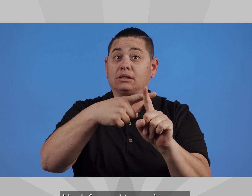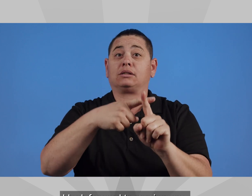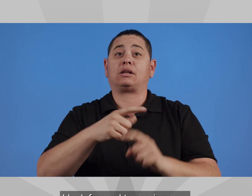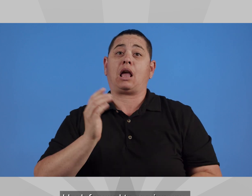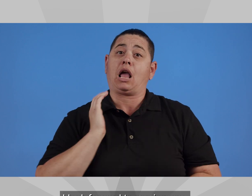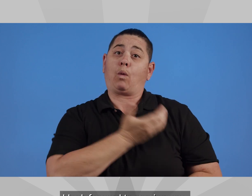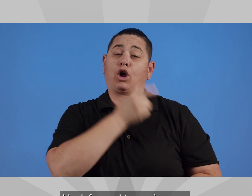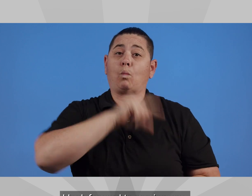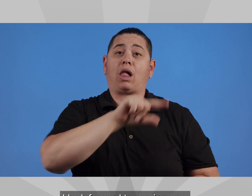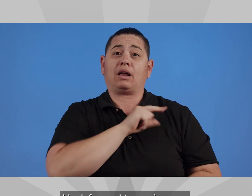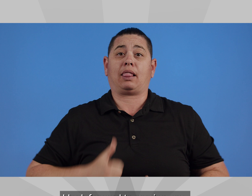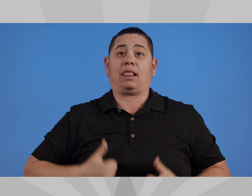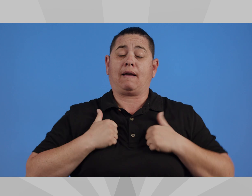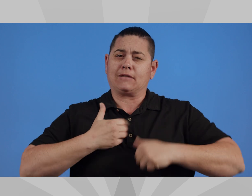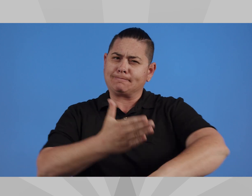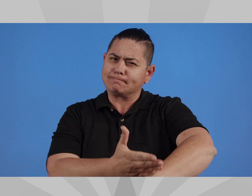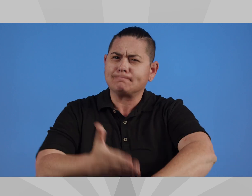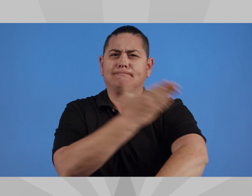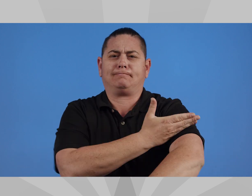I look forward to serving you.